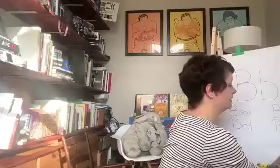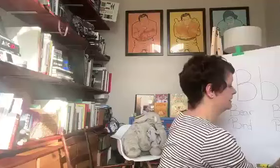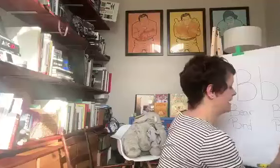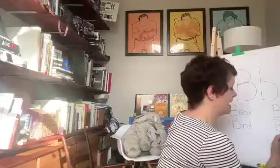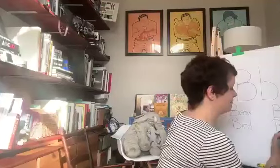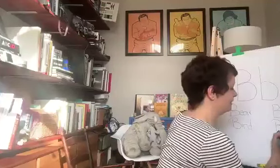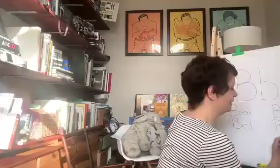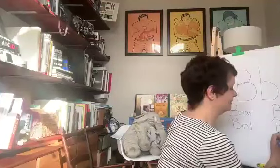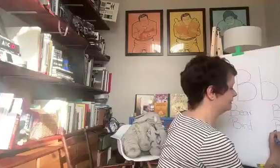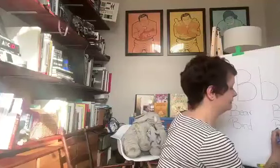and blue.